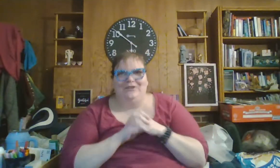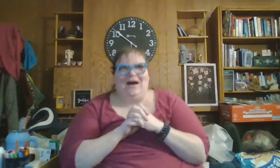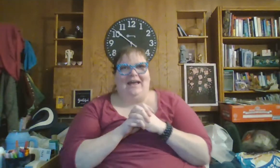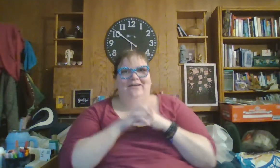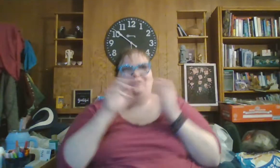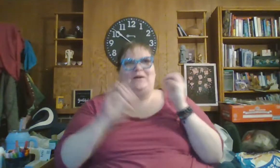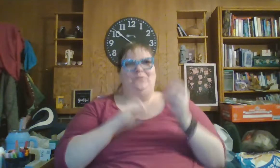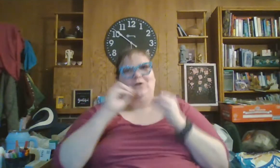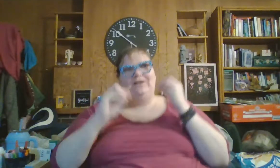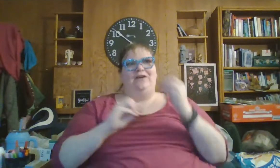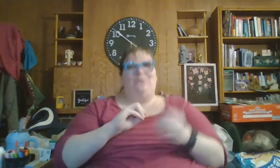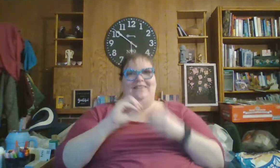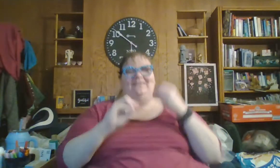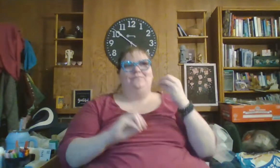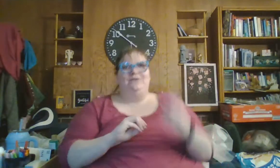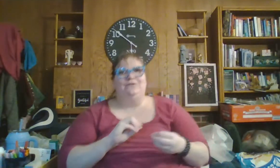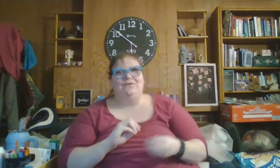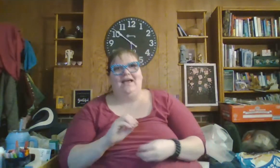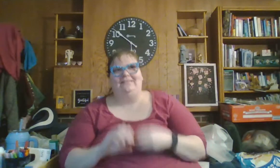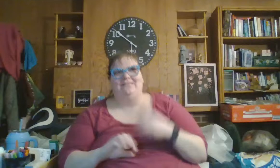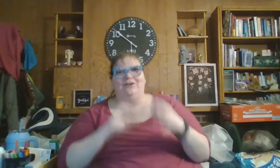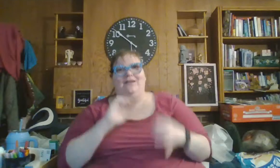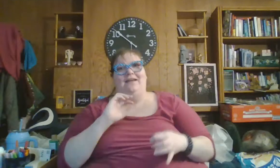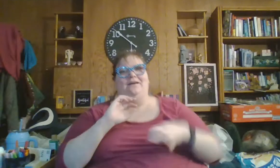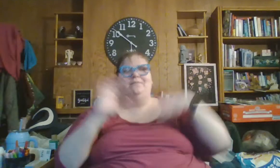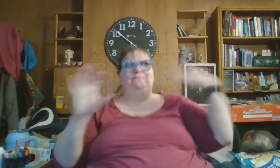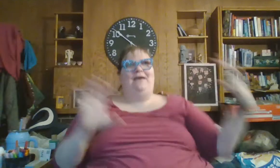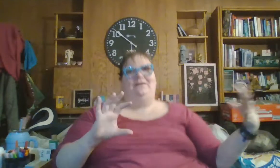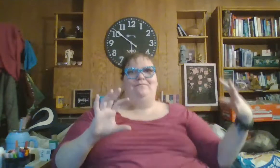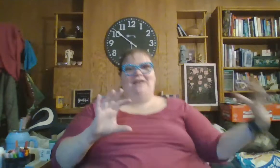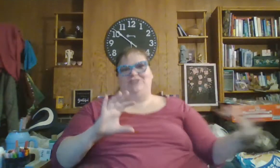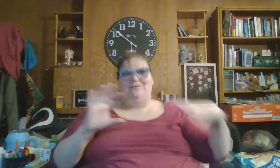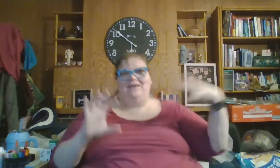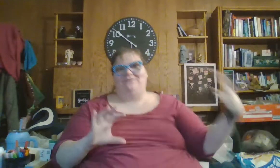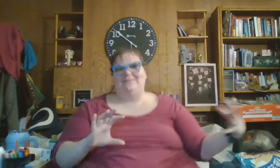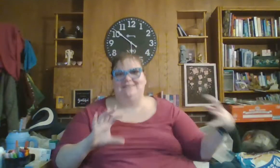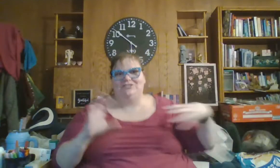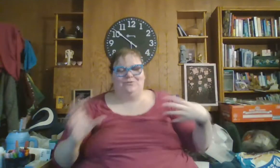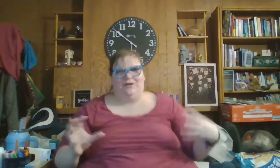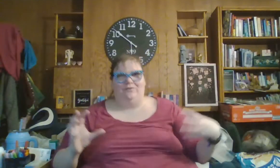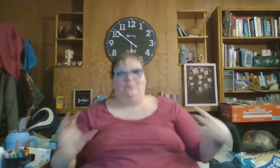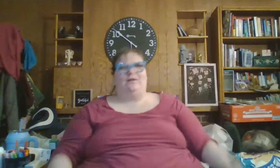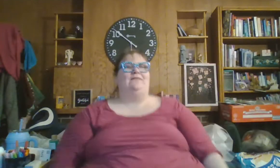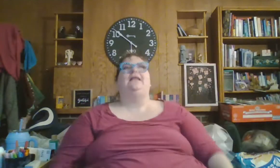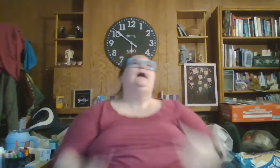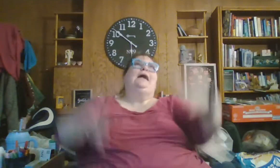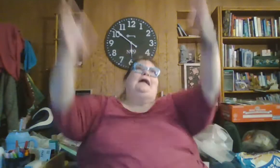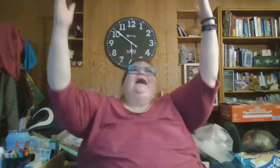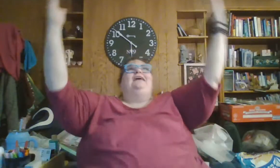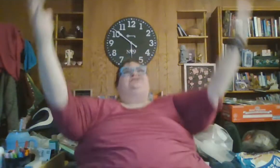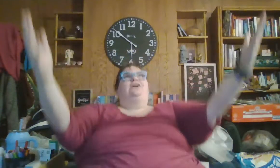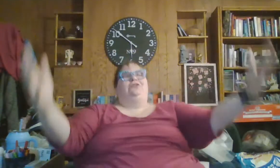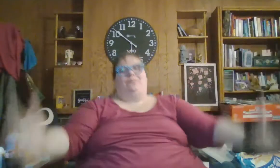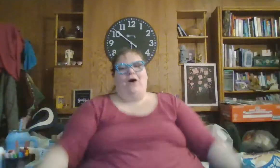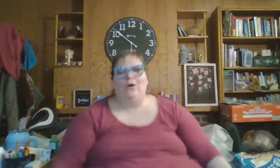I have been working with the moon and learning magic and manifestation, working with the moon. I mean, I channeled a